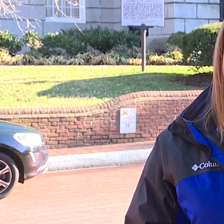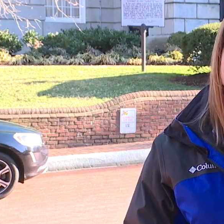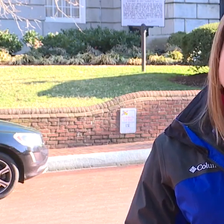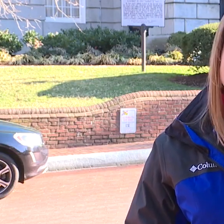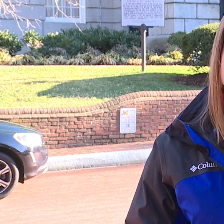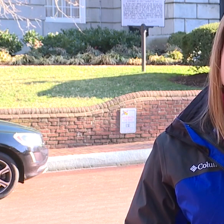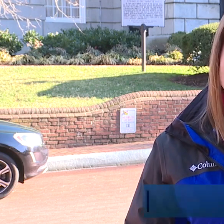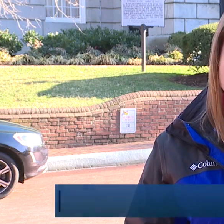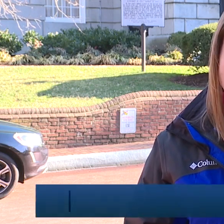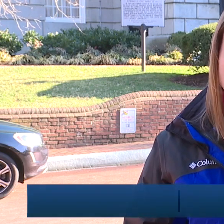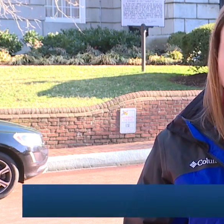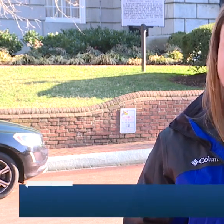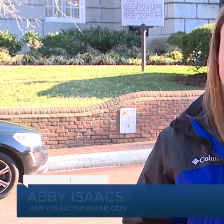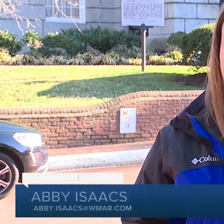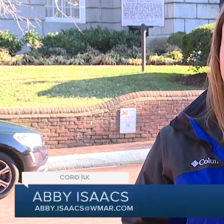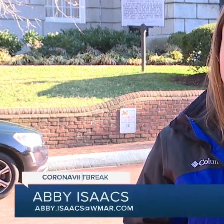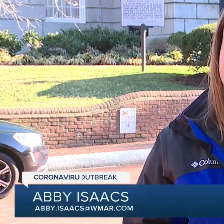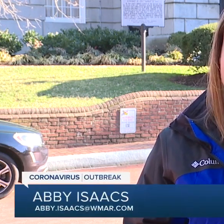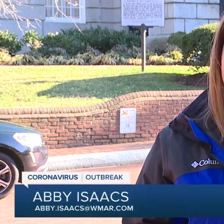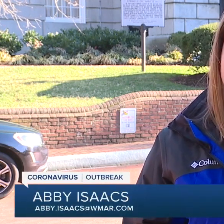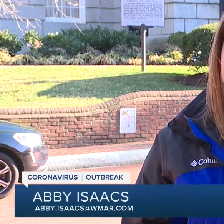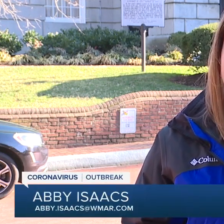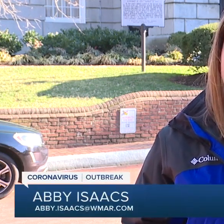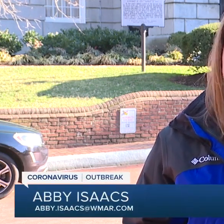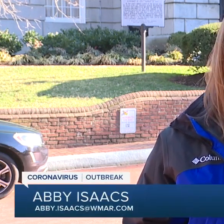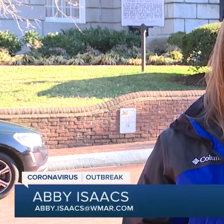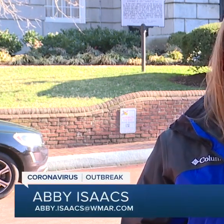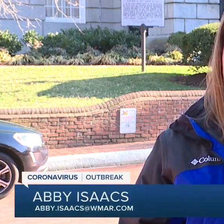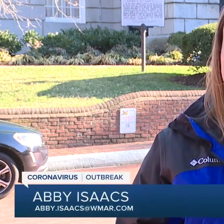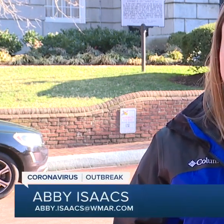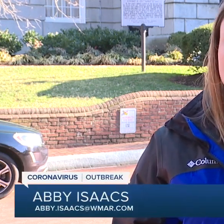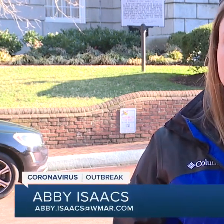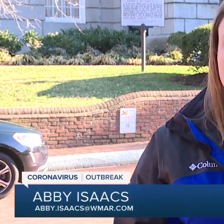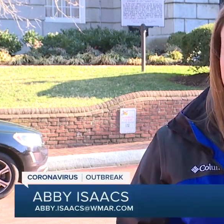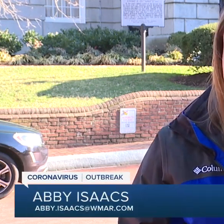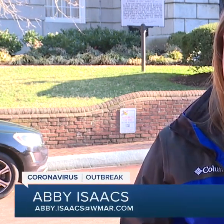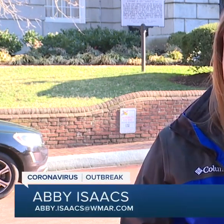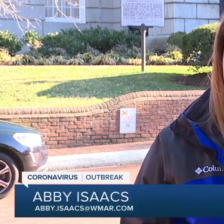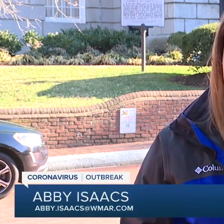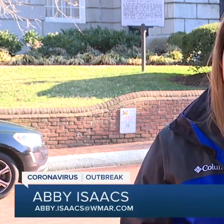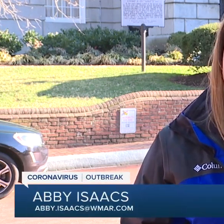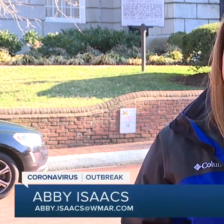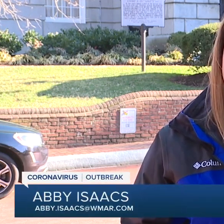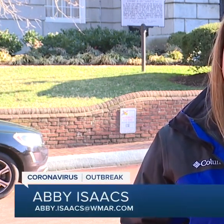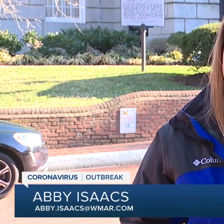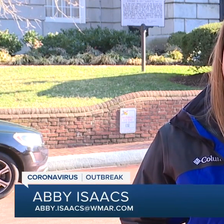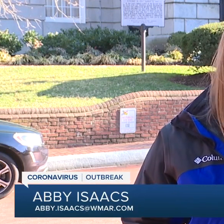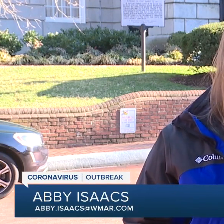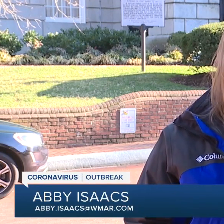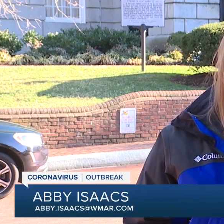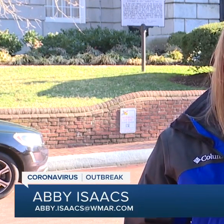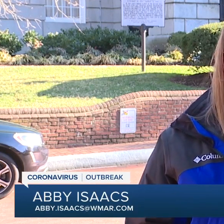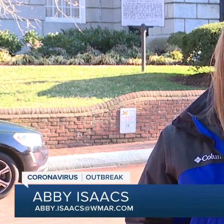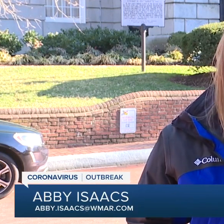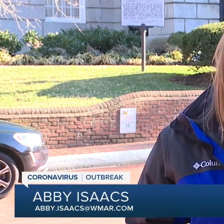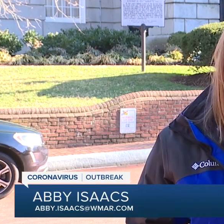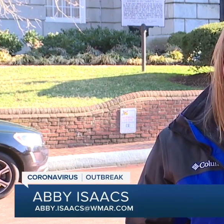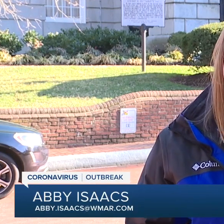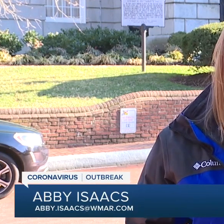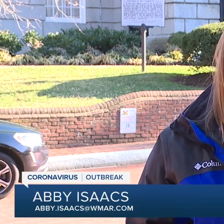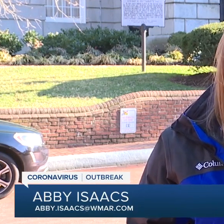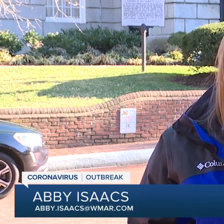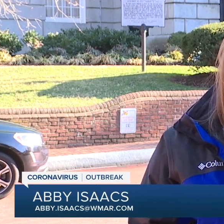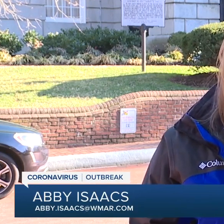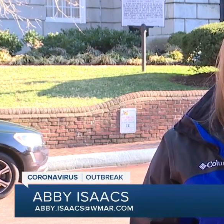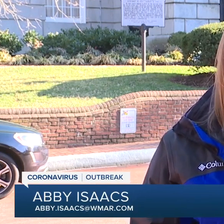lottery drawing is next Tuesday for $500,000. The following weeks will be $50,000 prizes, all leading up to a final